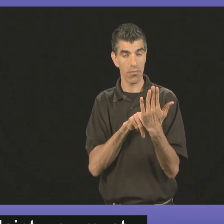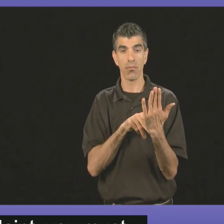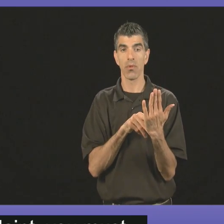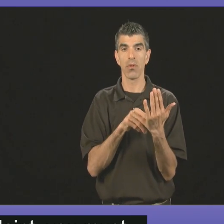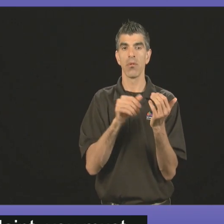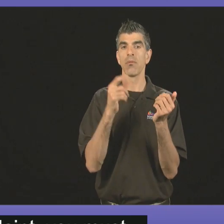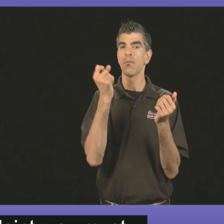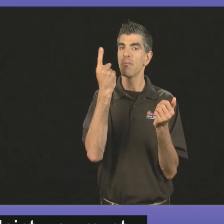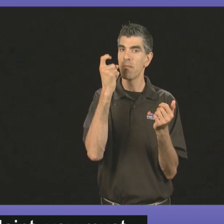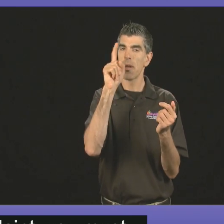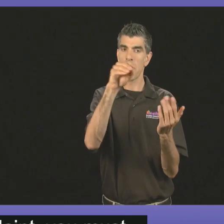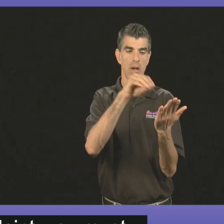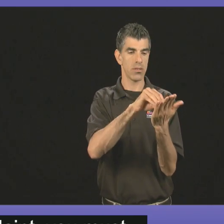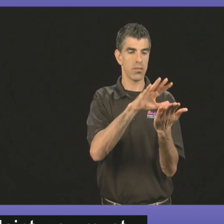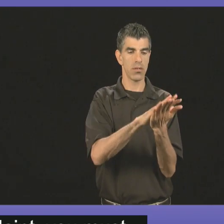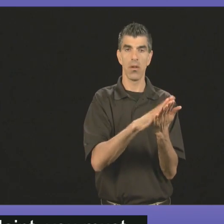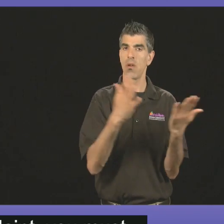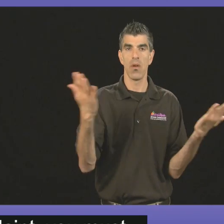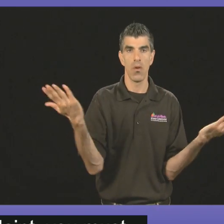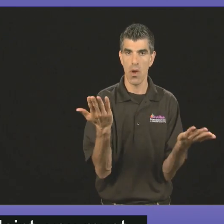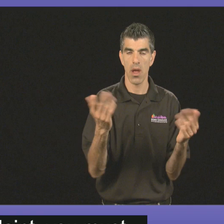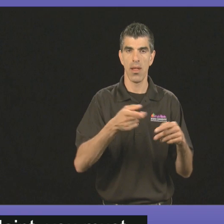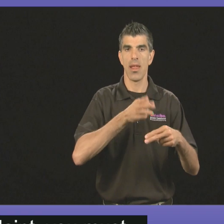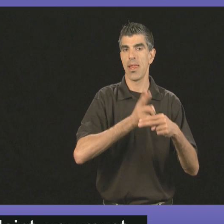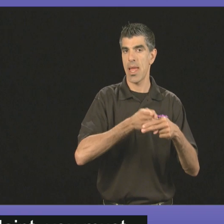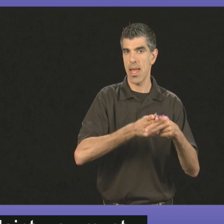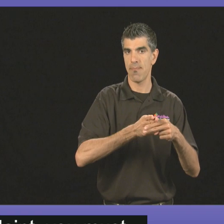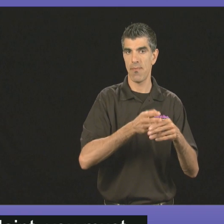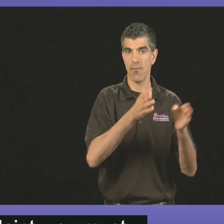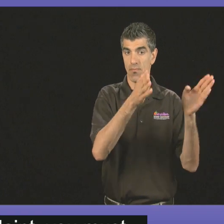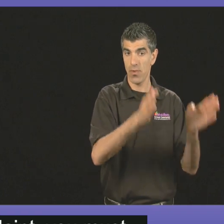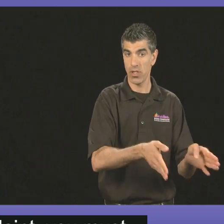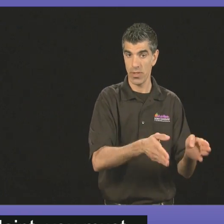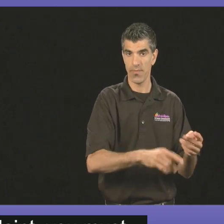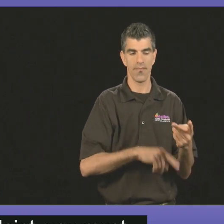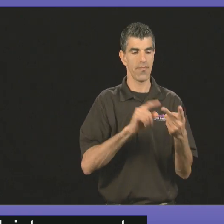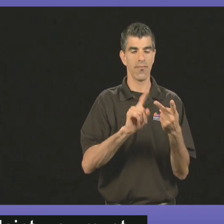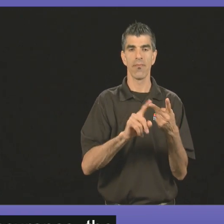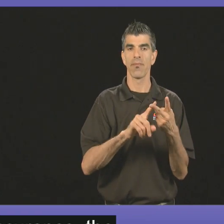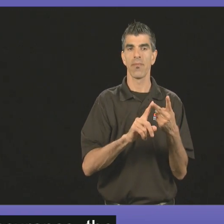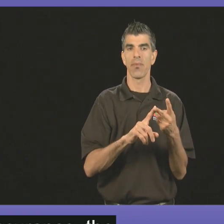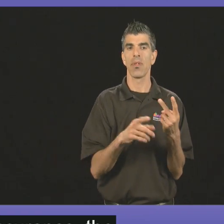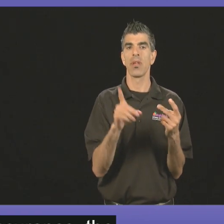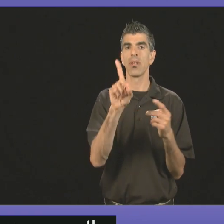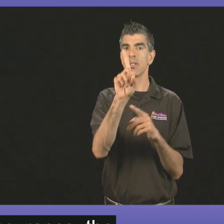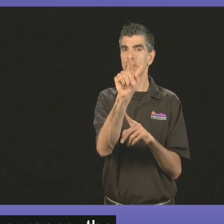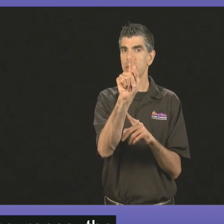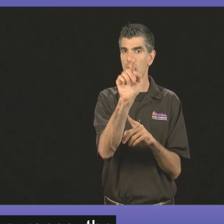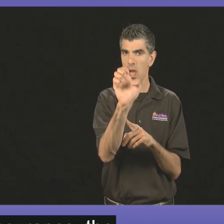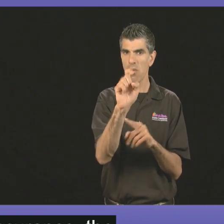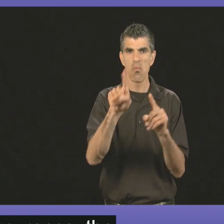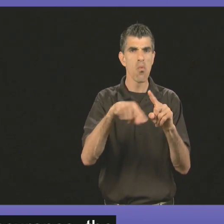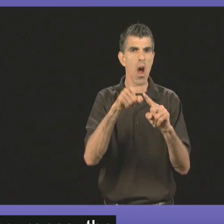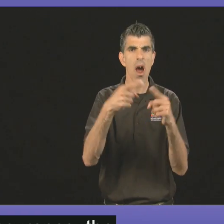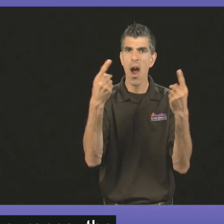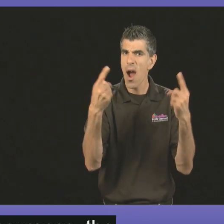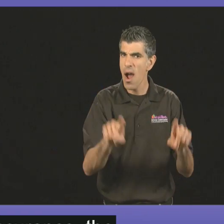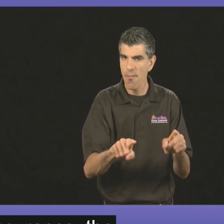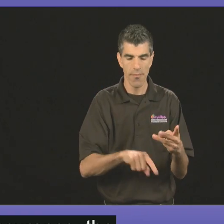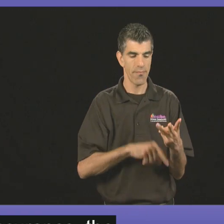In your complaint, you must include the individual's name, the date of the